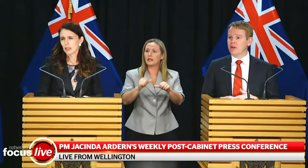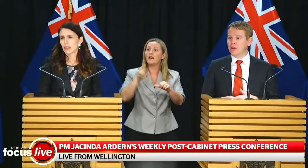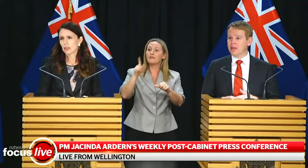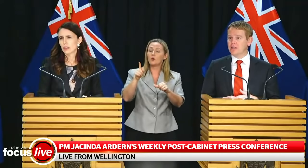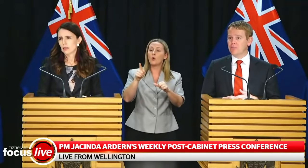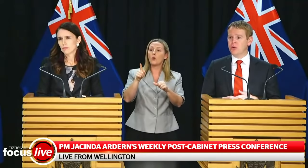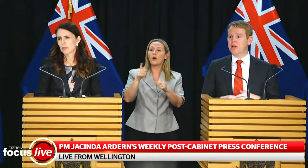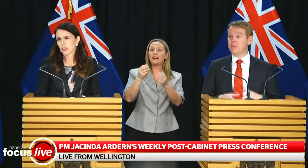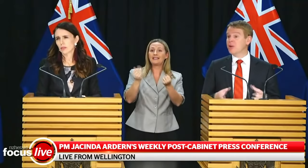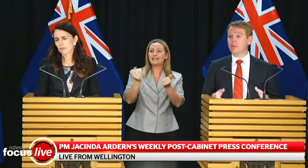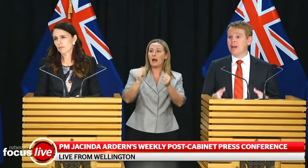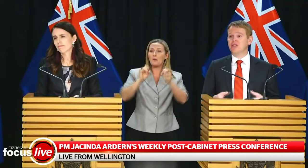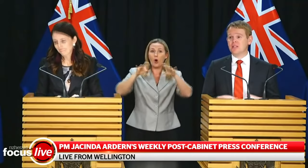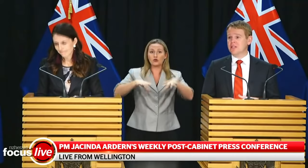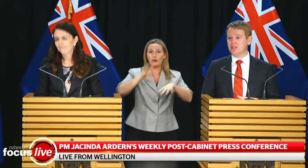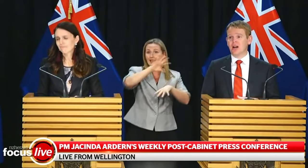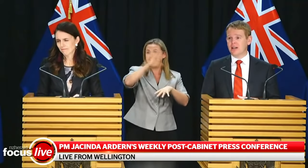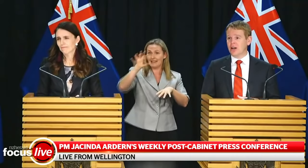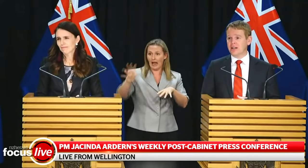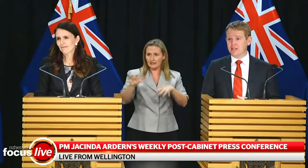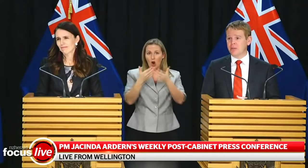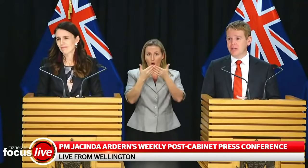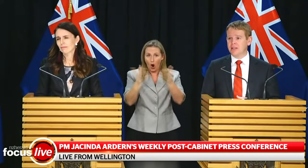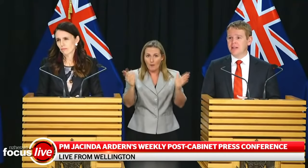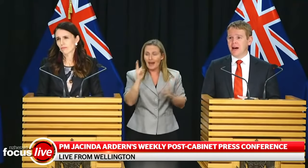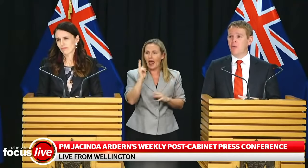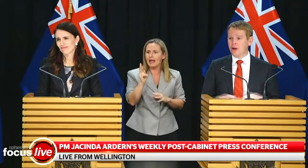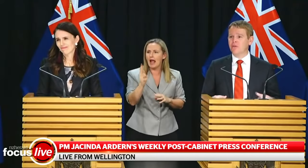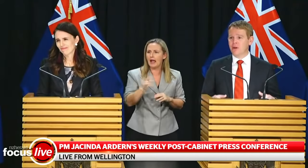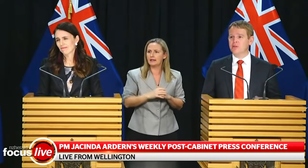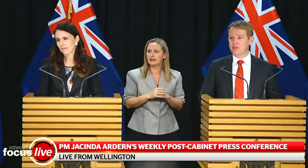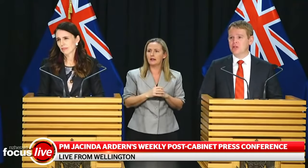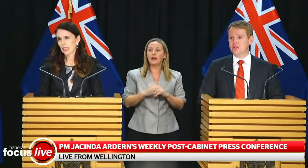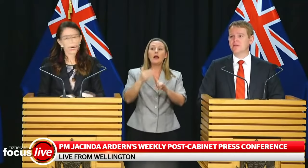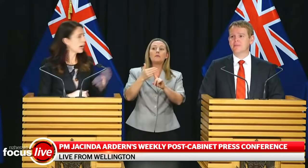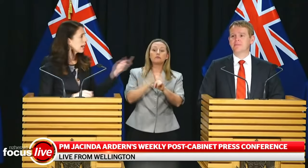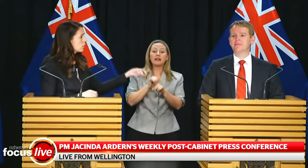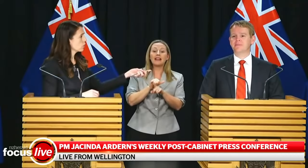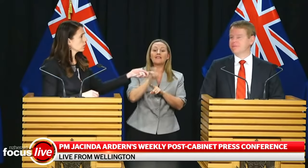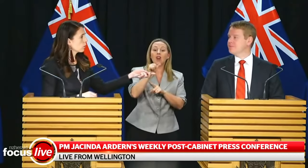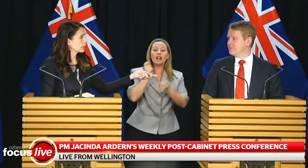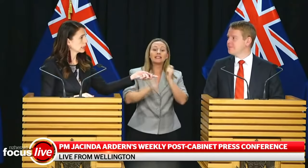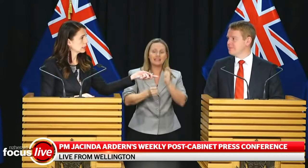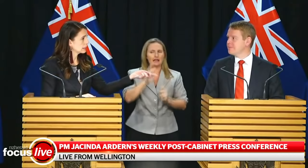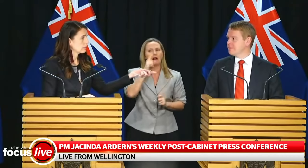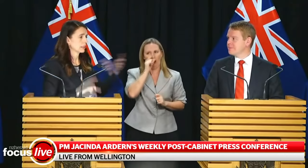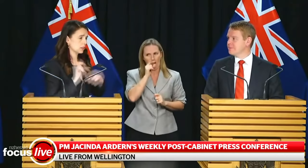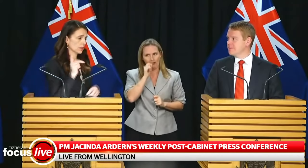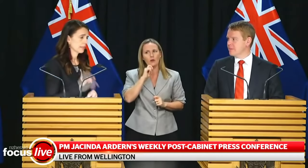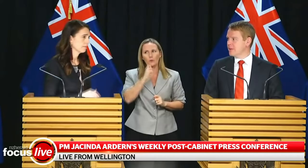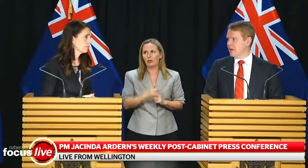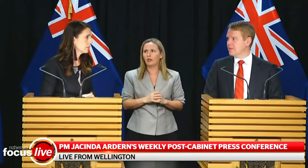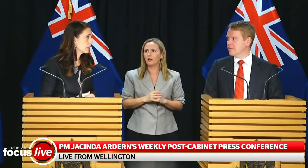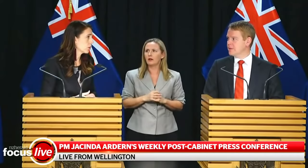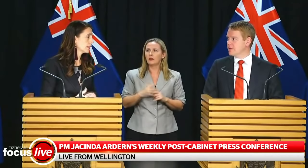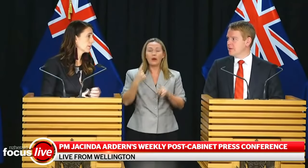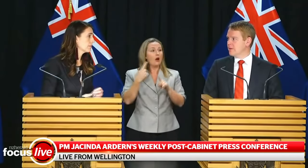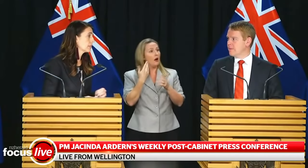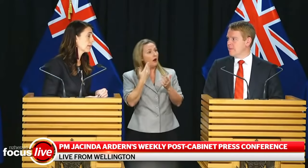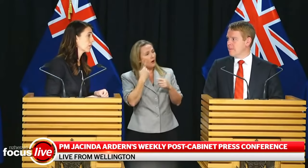reopen travel at some point, and pre-departure testing is highly likely to be one of those measures. And on the Wellington step-down,